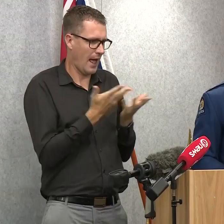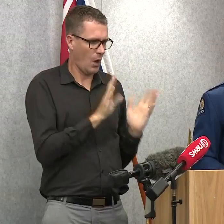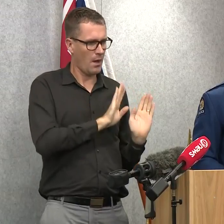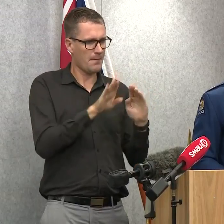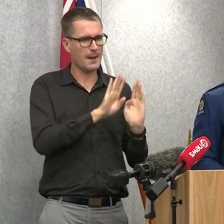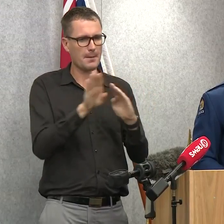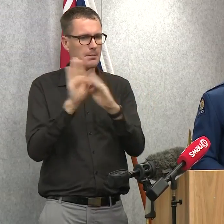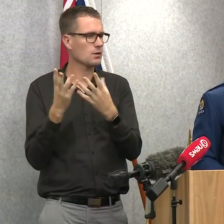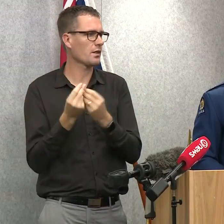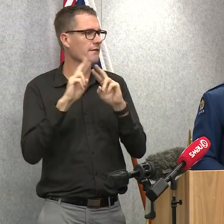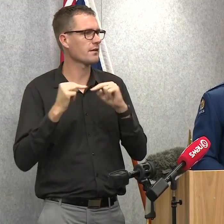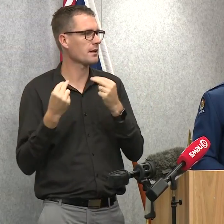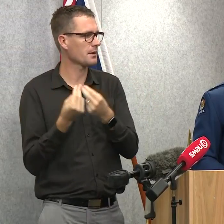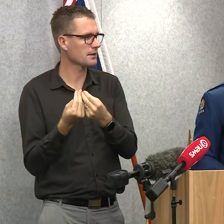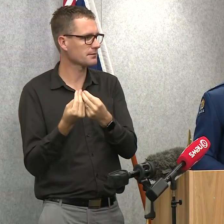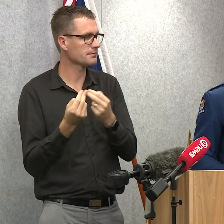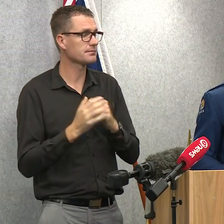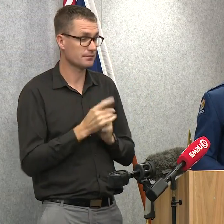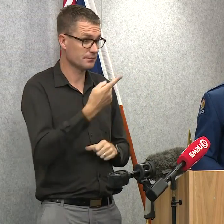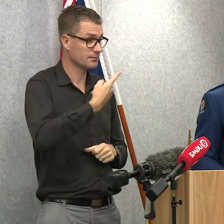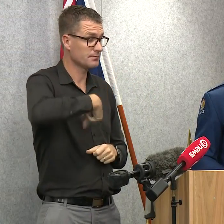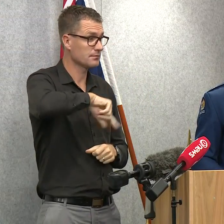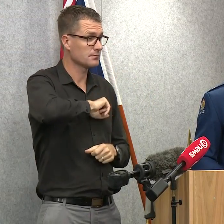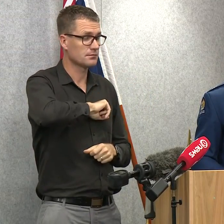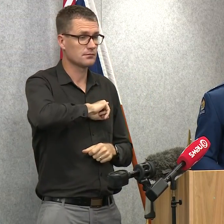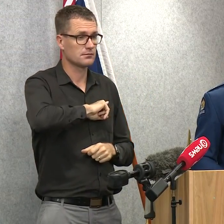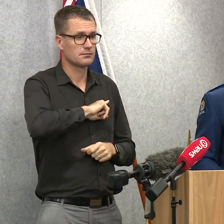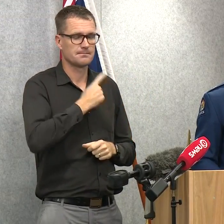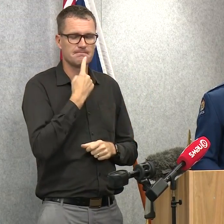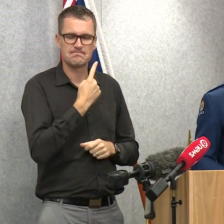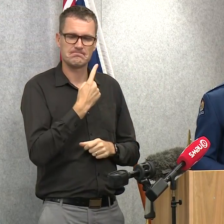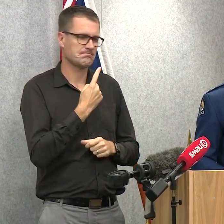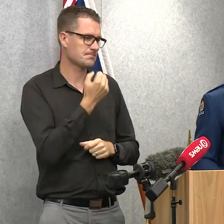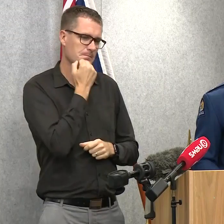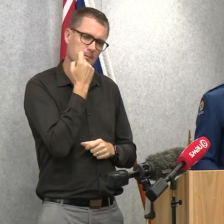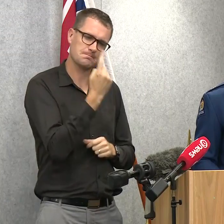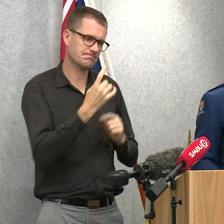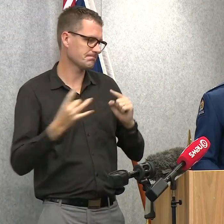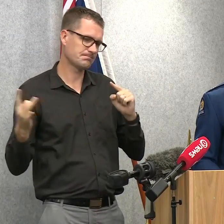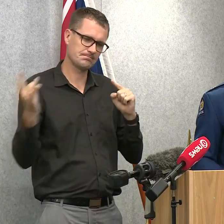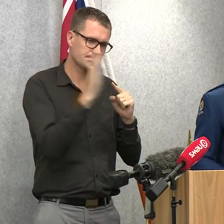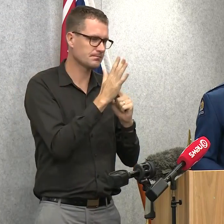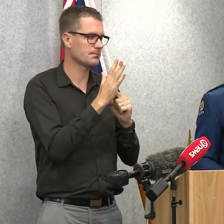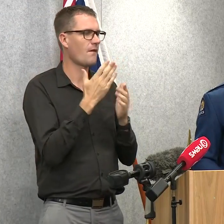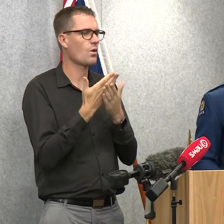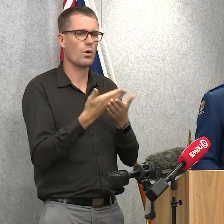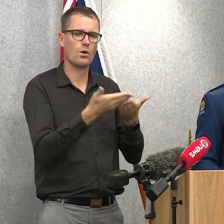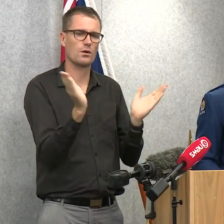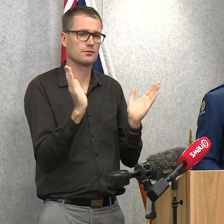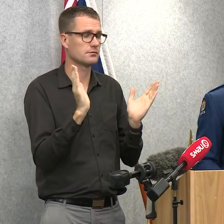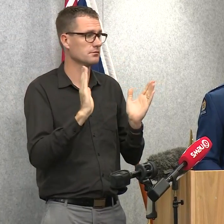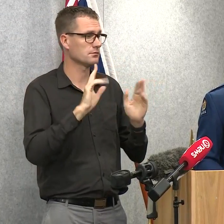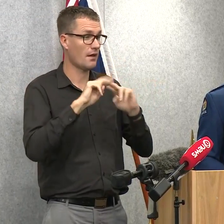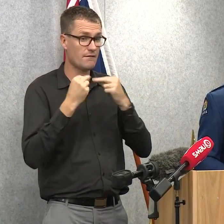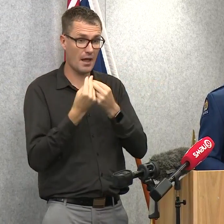is, for us, an absolute priority for family reasons, for compassionate